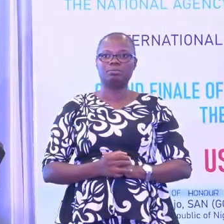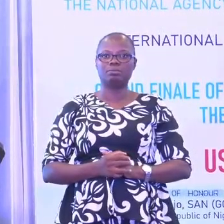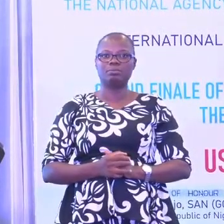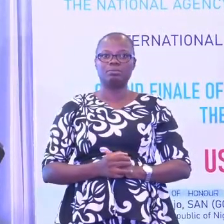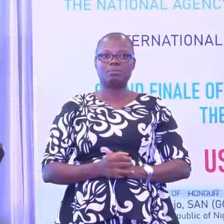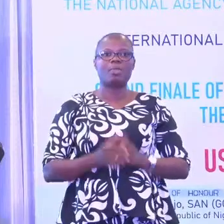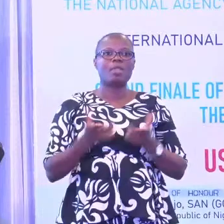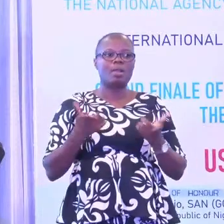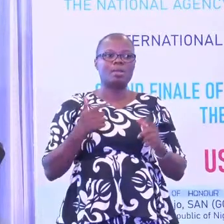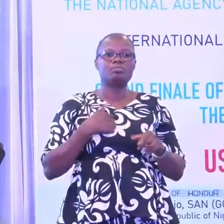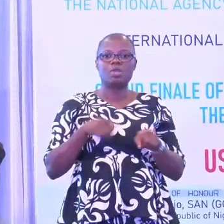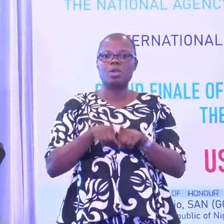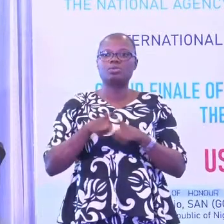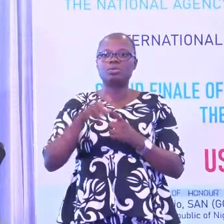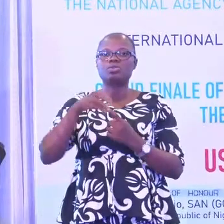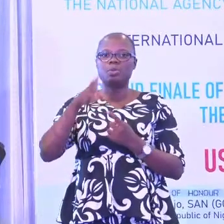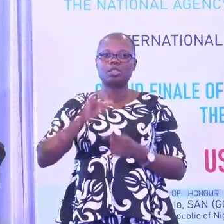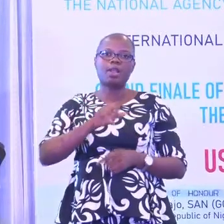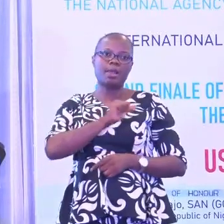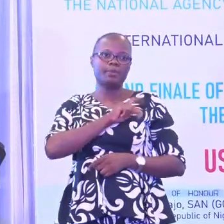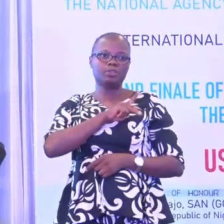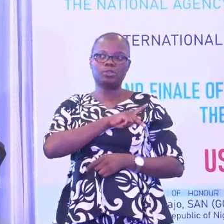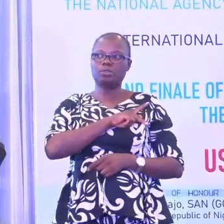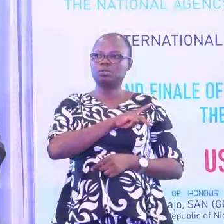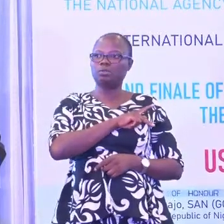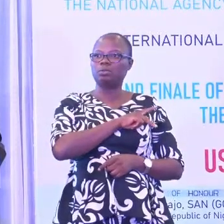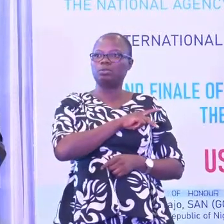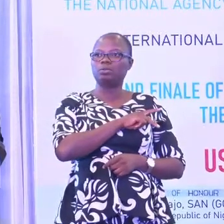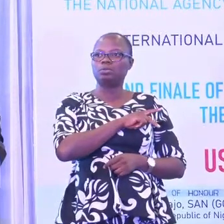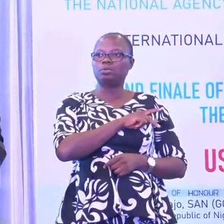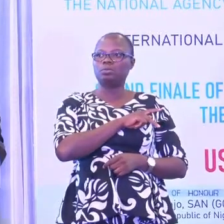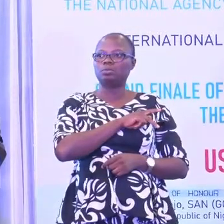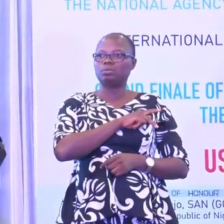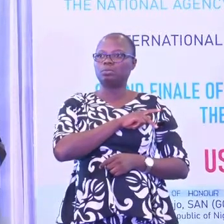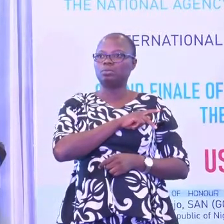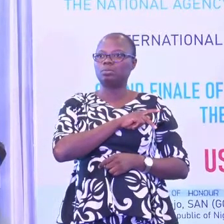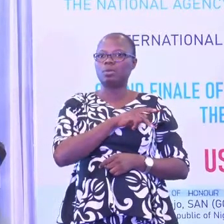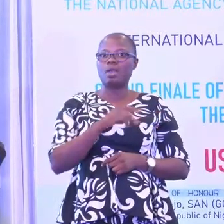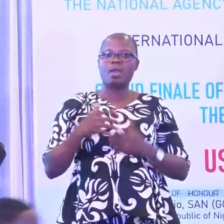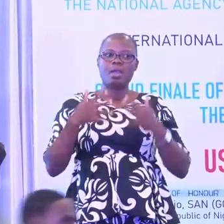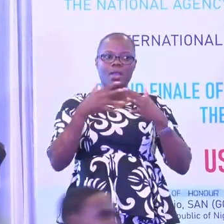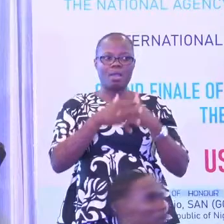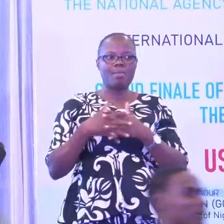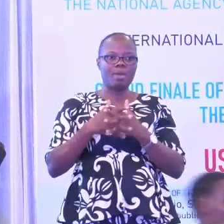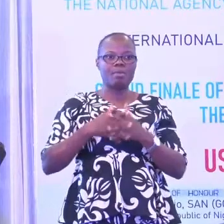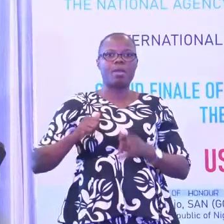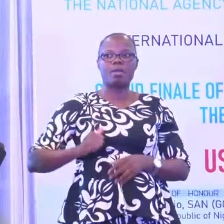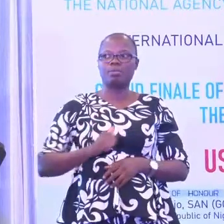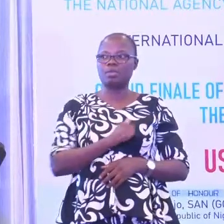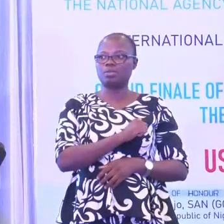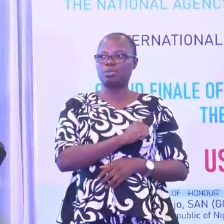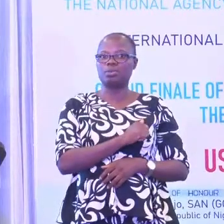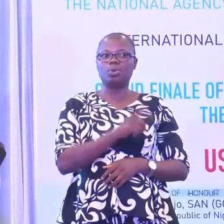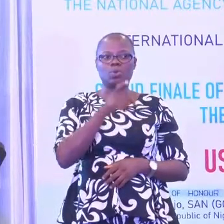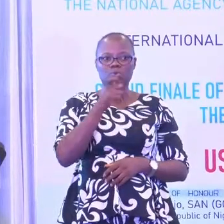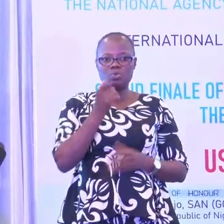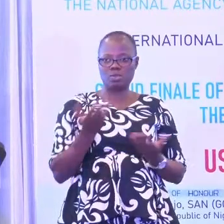Let me also specially appreciate the American ambassador who's